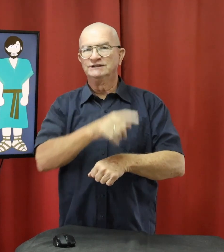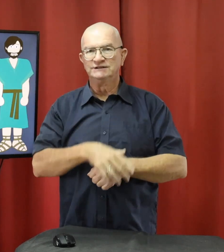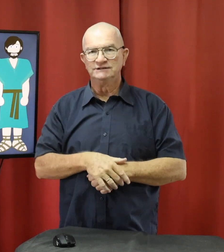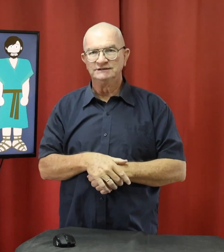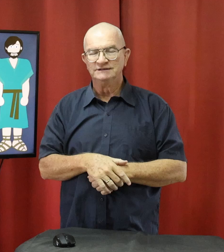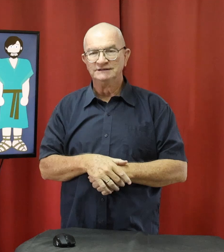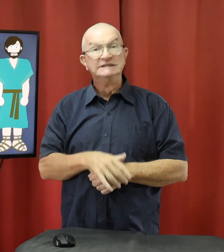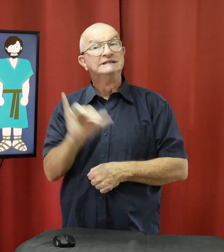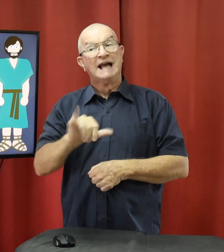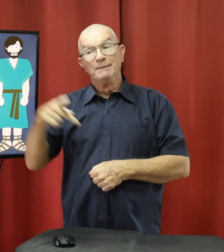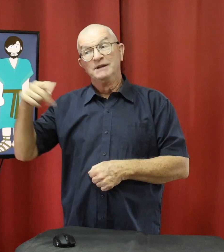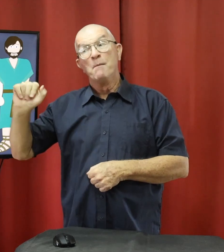Timothy knows the church,